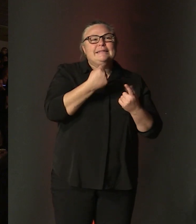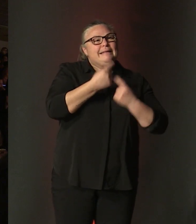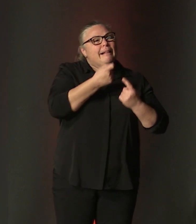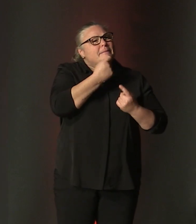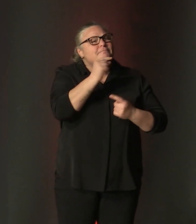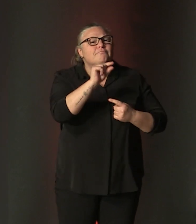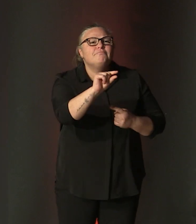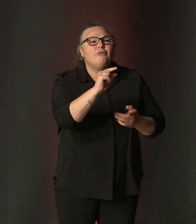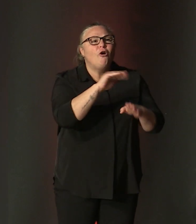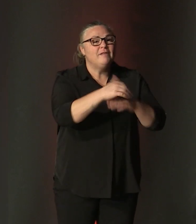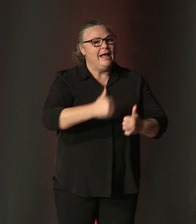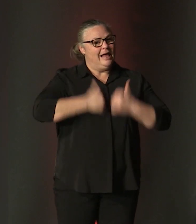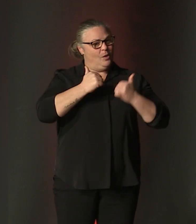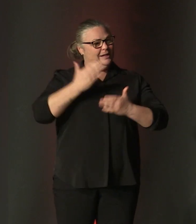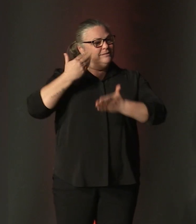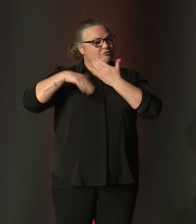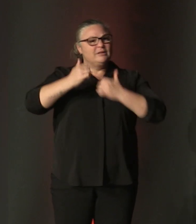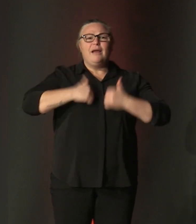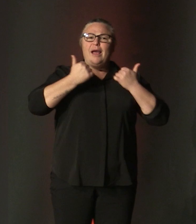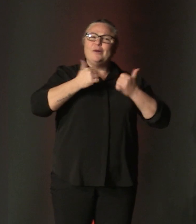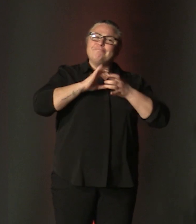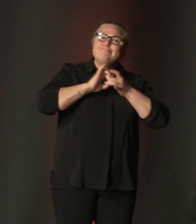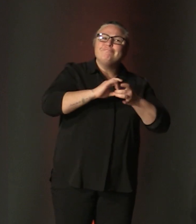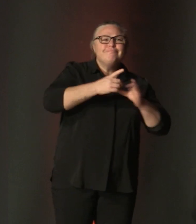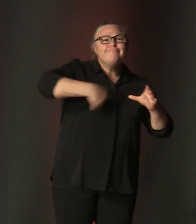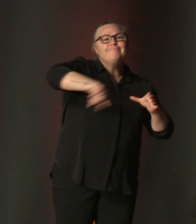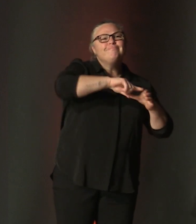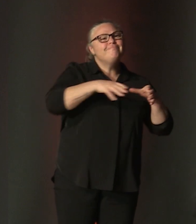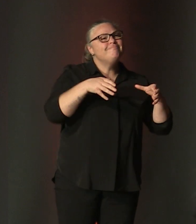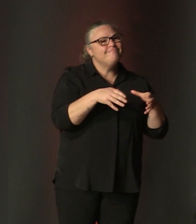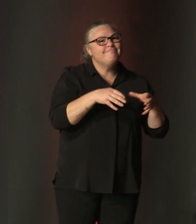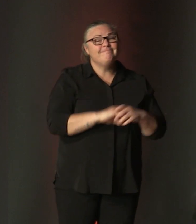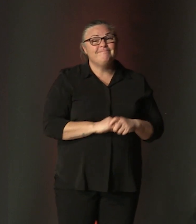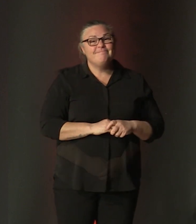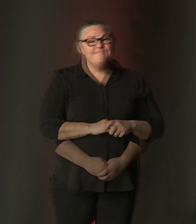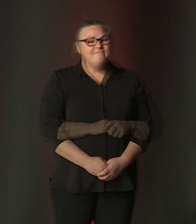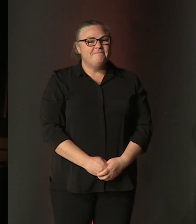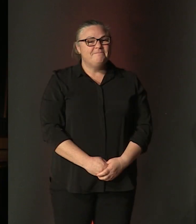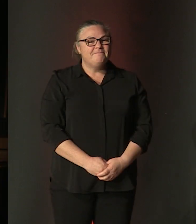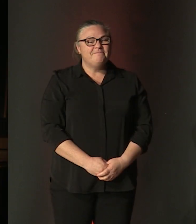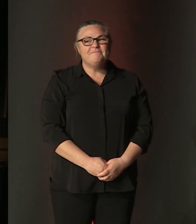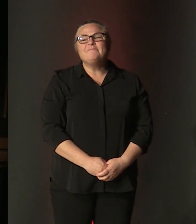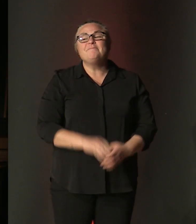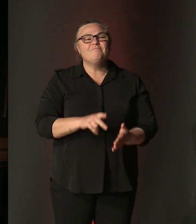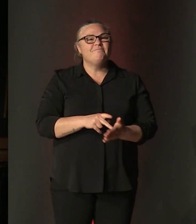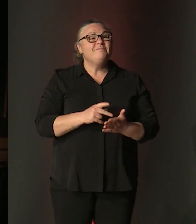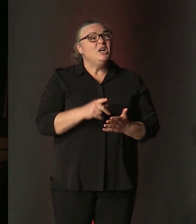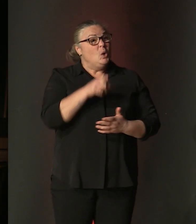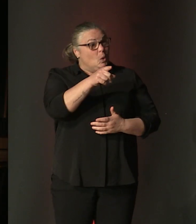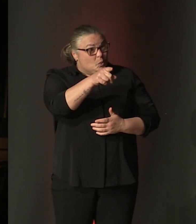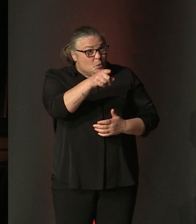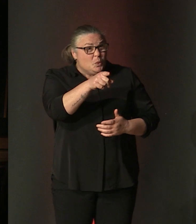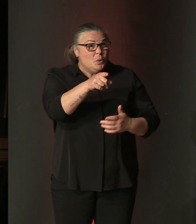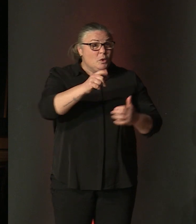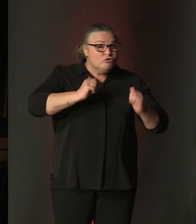It tells a sliver of our history, of us. Would it surprise